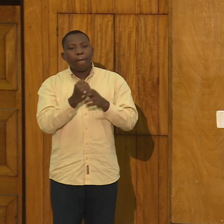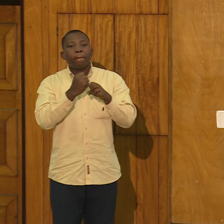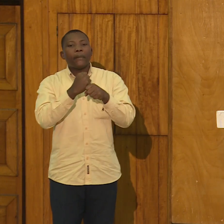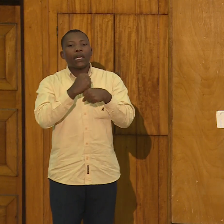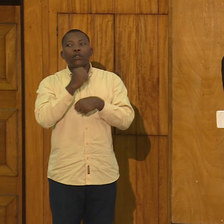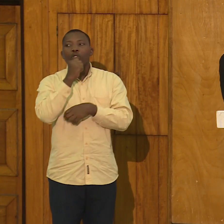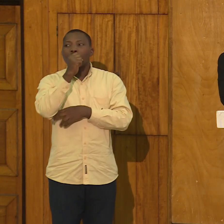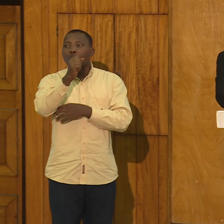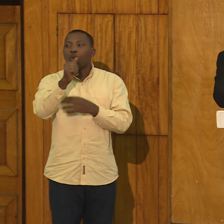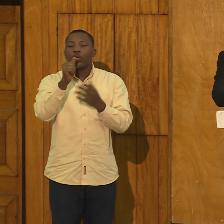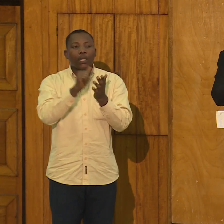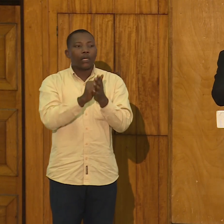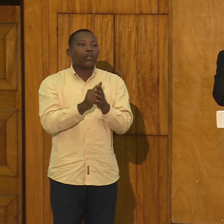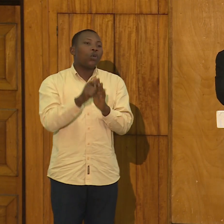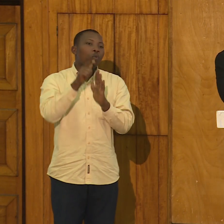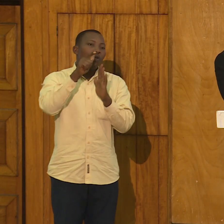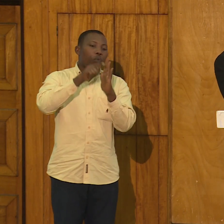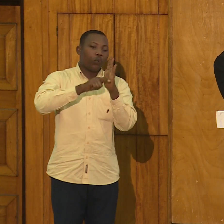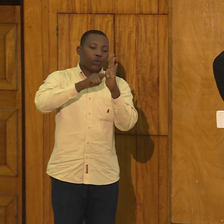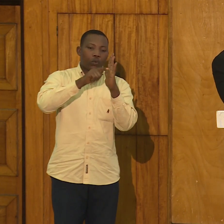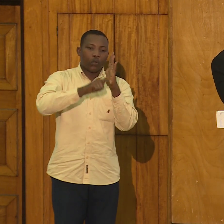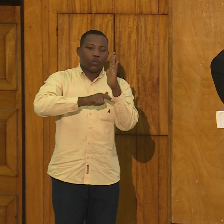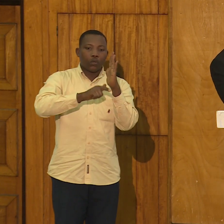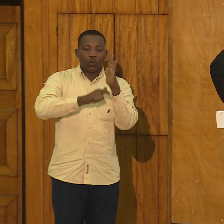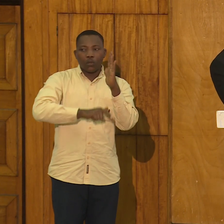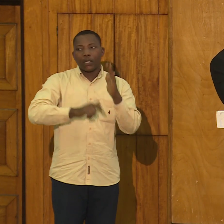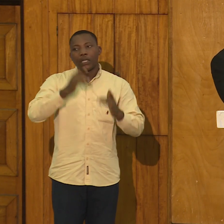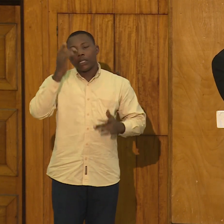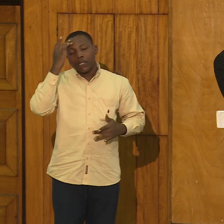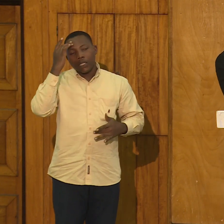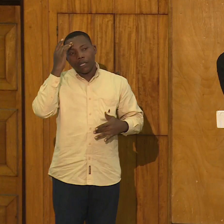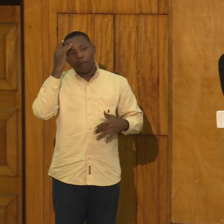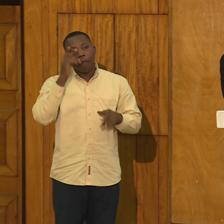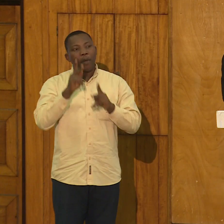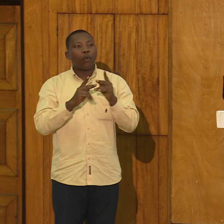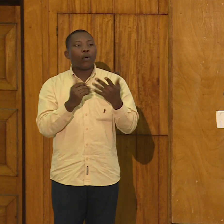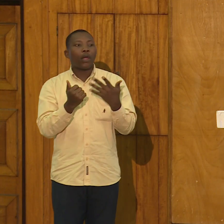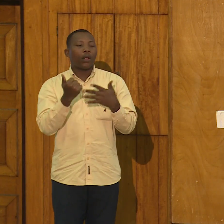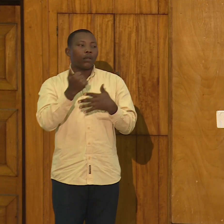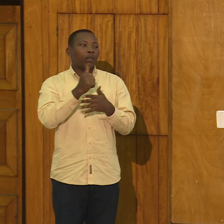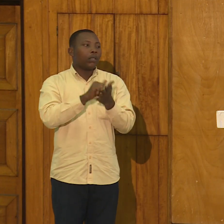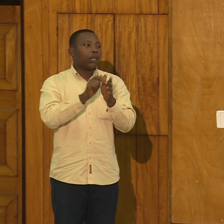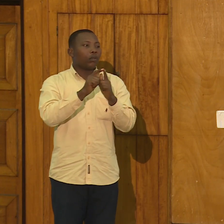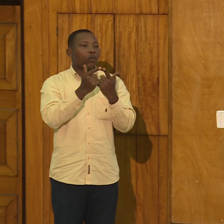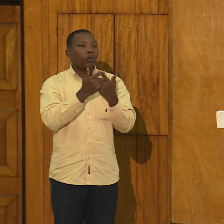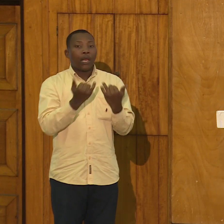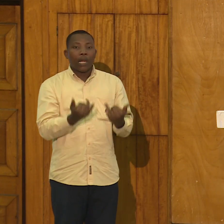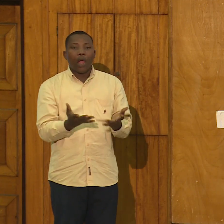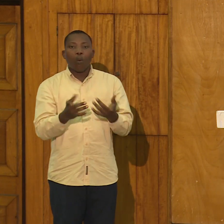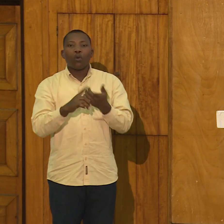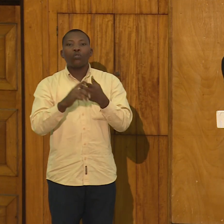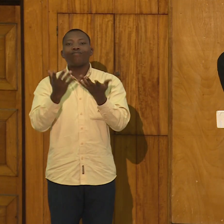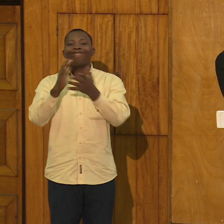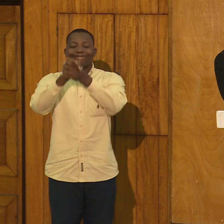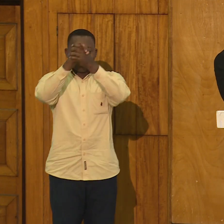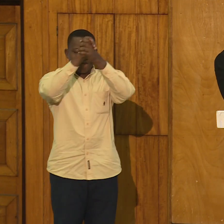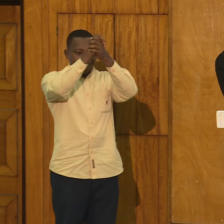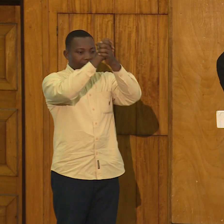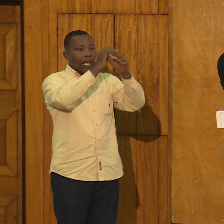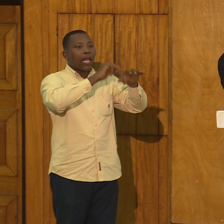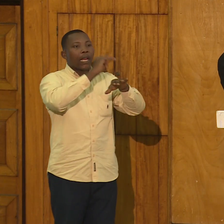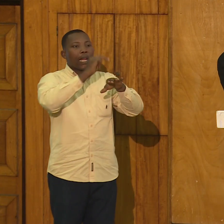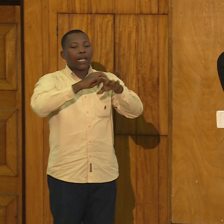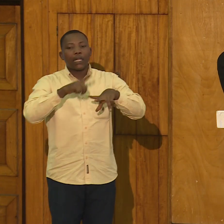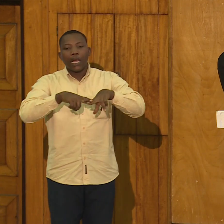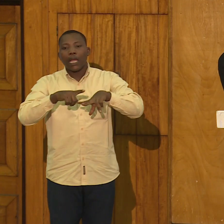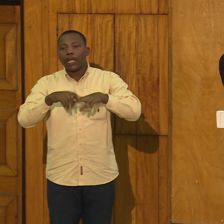we reduce new infections among that group. Let me take this opportunity to acknowledge National AIDS Council. being